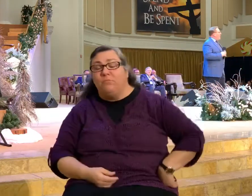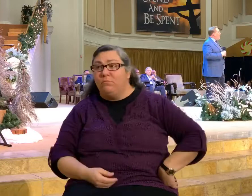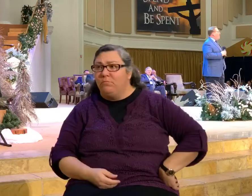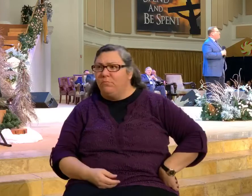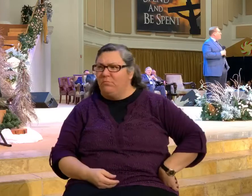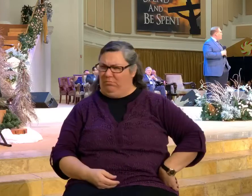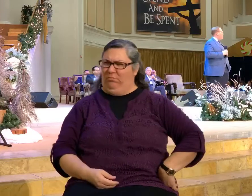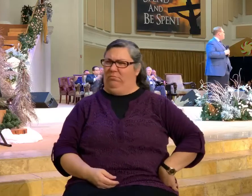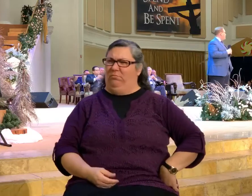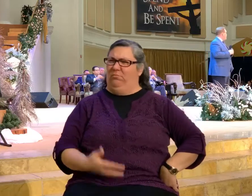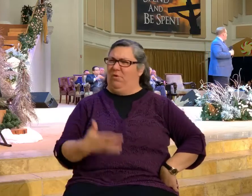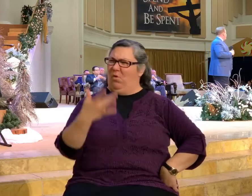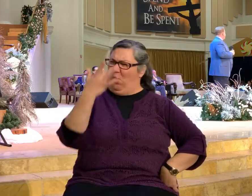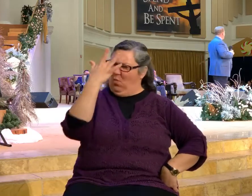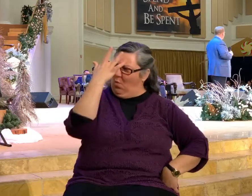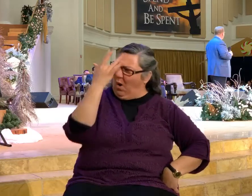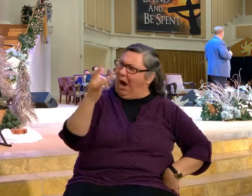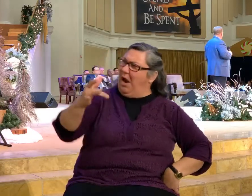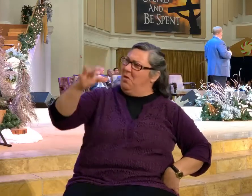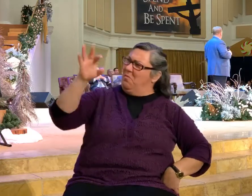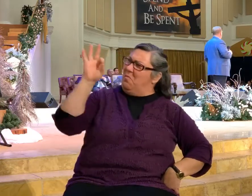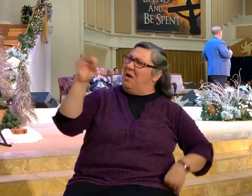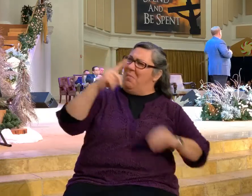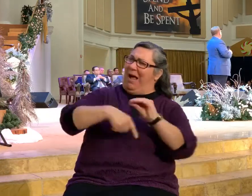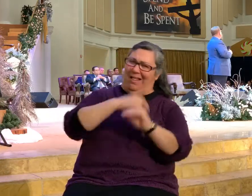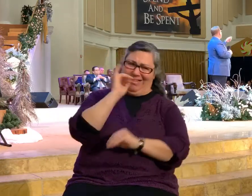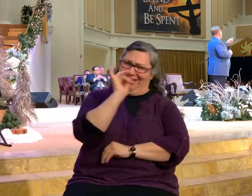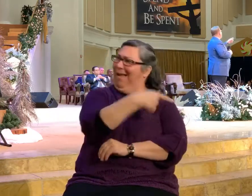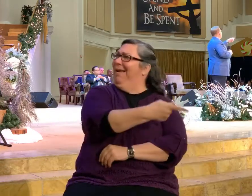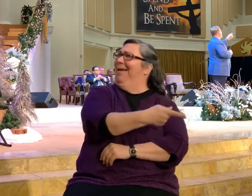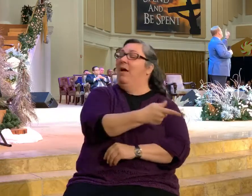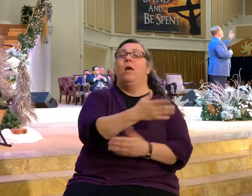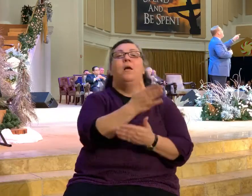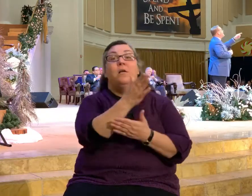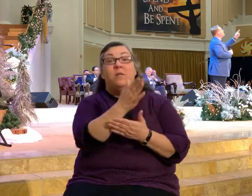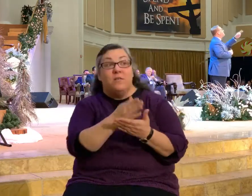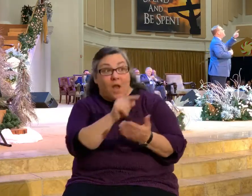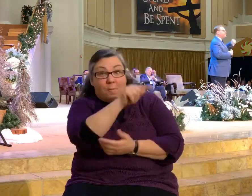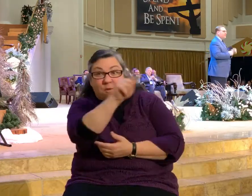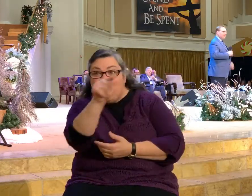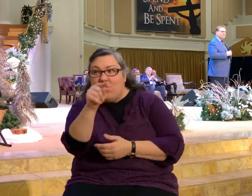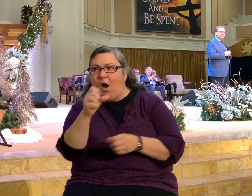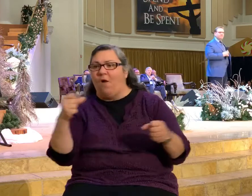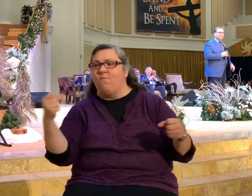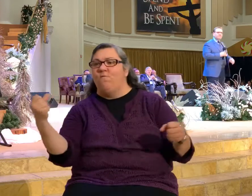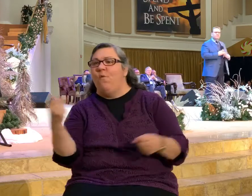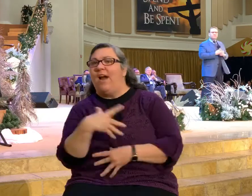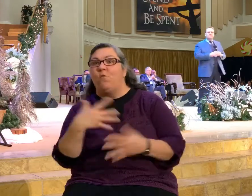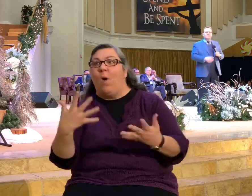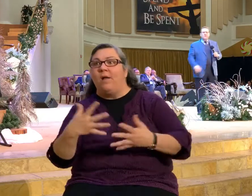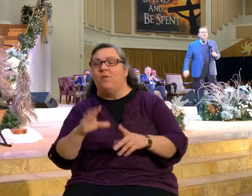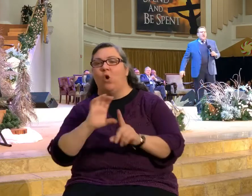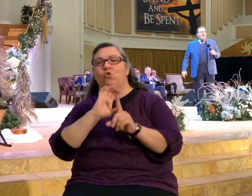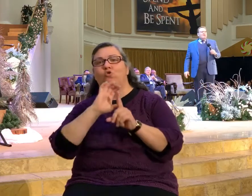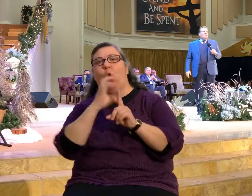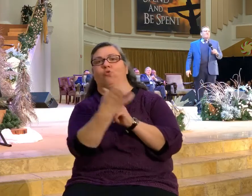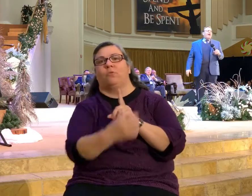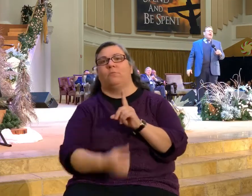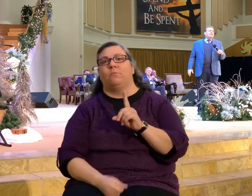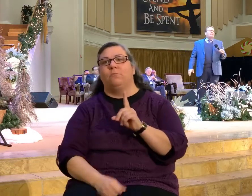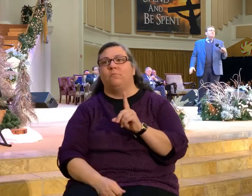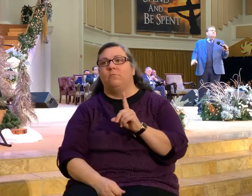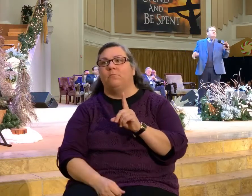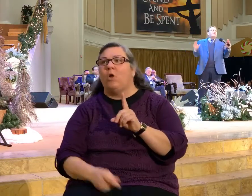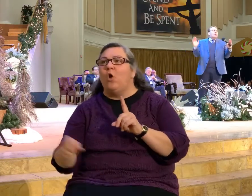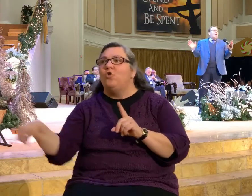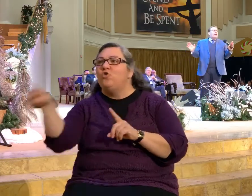Brother Young, why in the world are you preaching about such weird stuff? Because some of you are afraid of culture. And you're